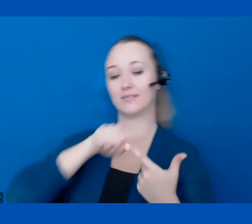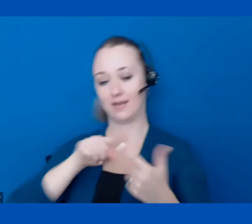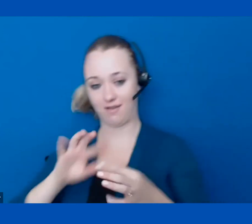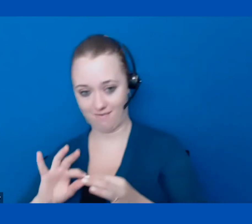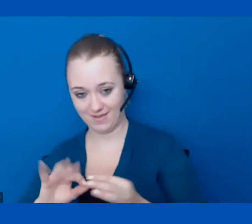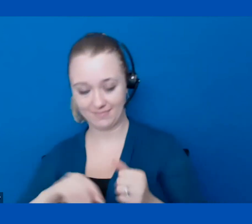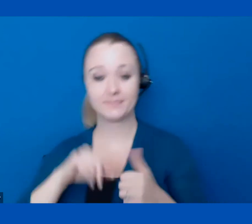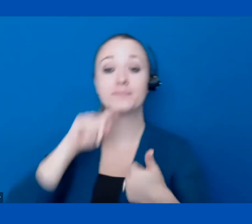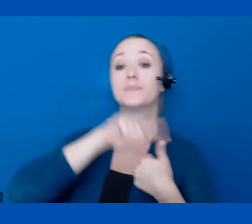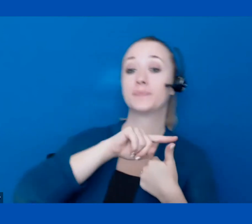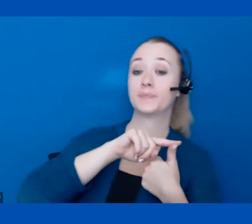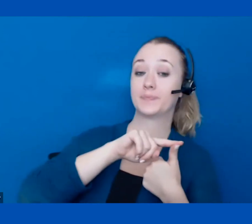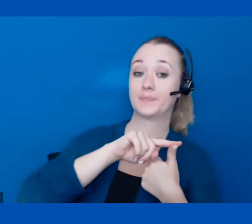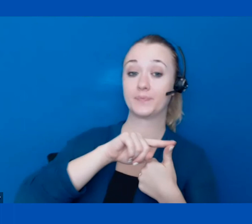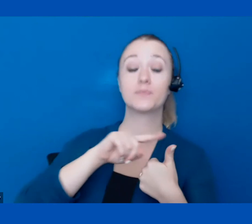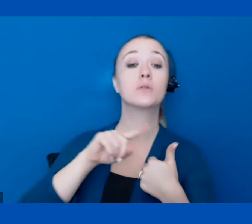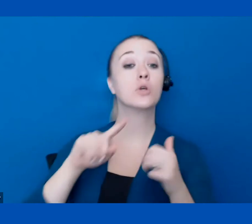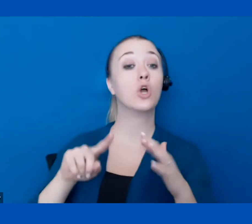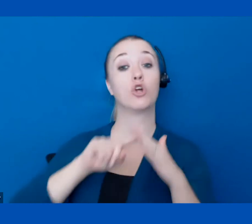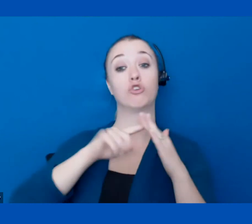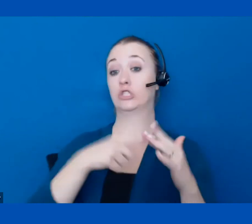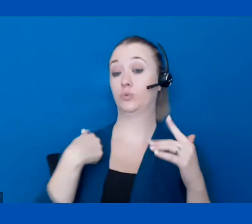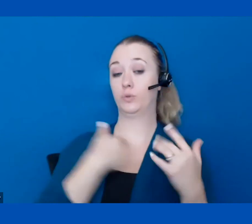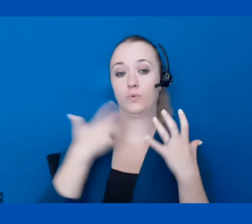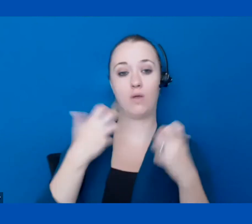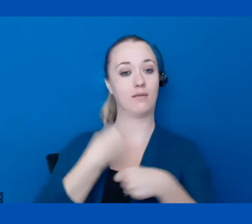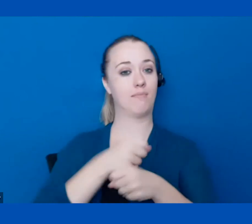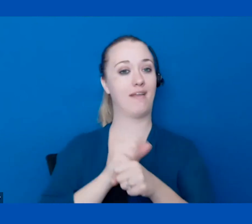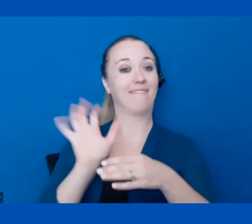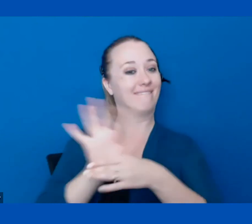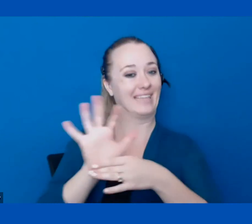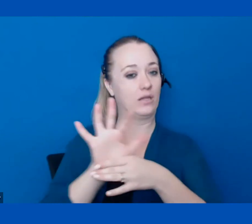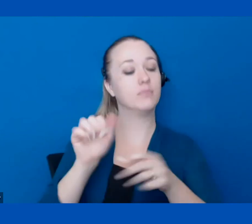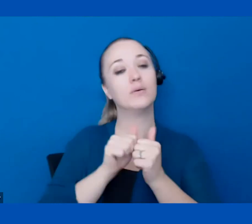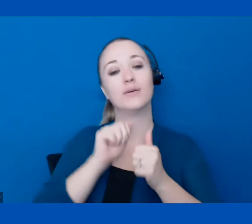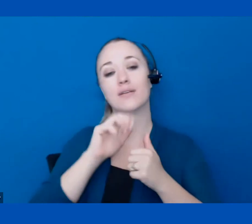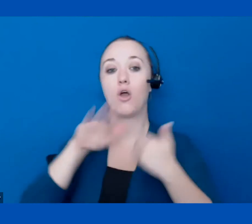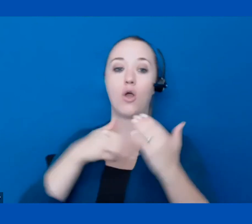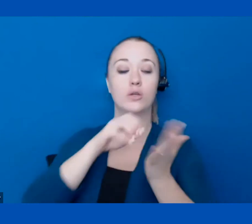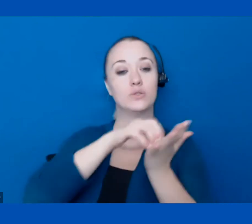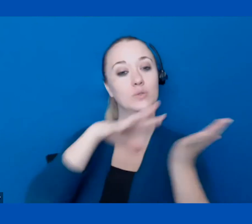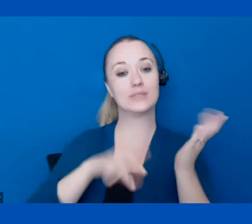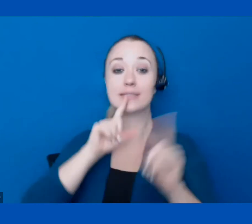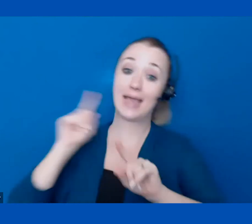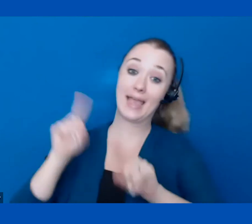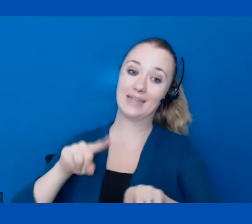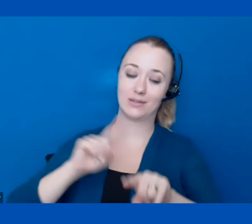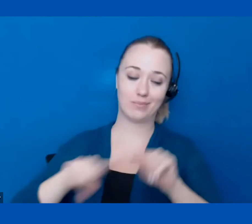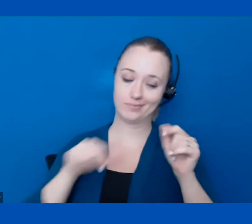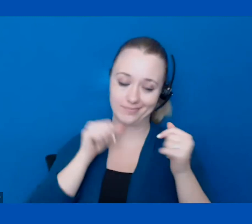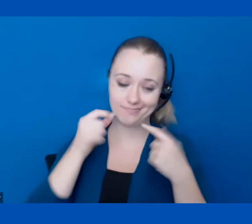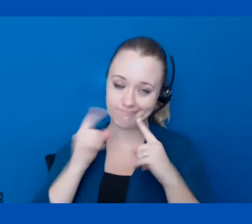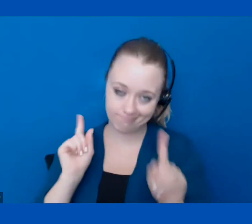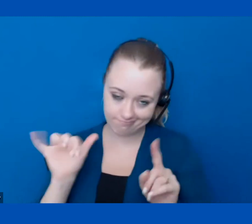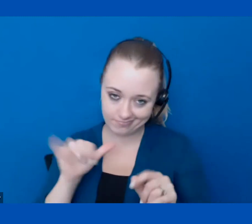So originally we wanted to make a film with all of the students answering this question, but it didn't go off as well as we had planned.